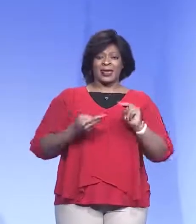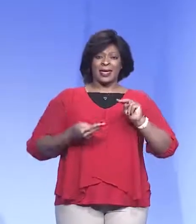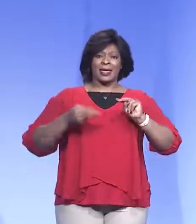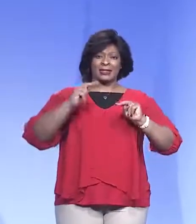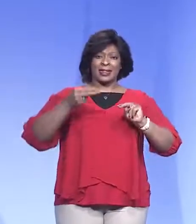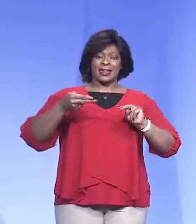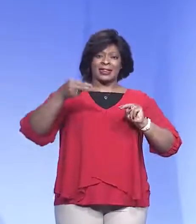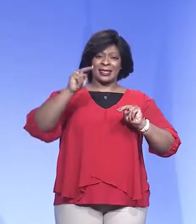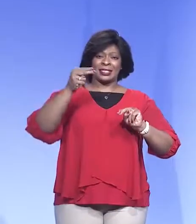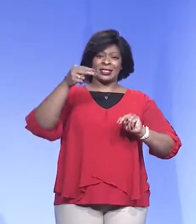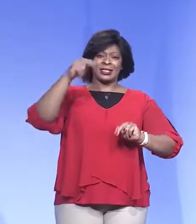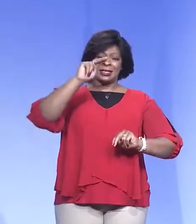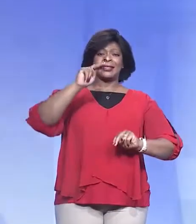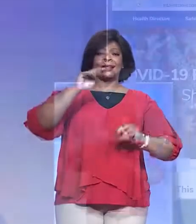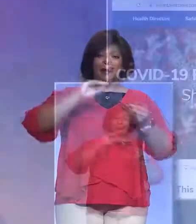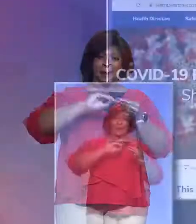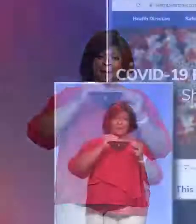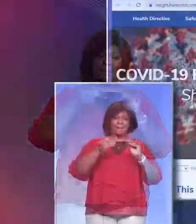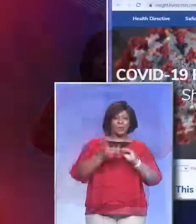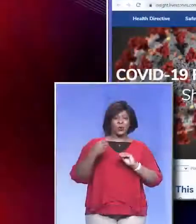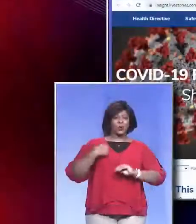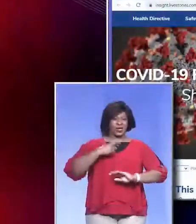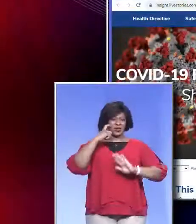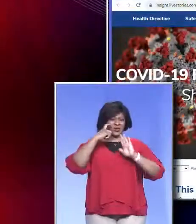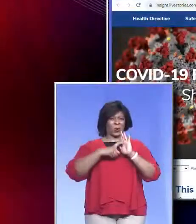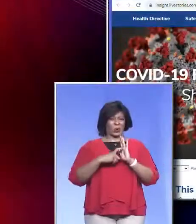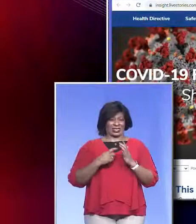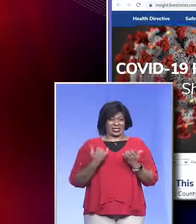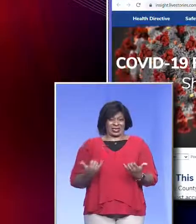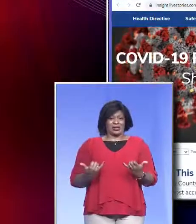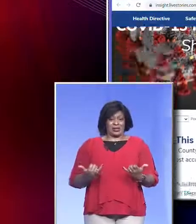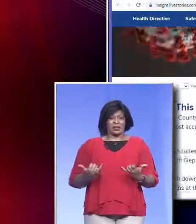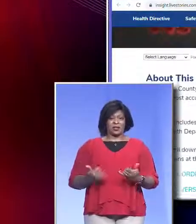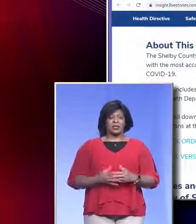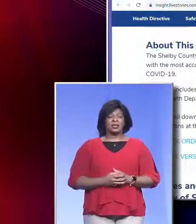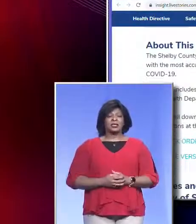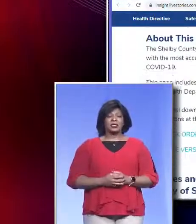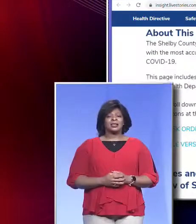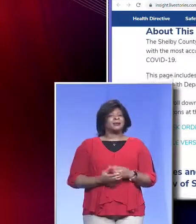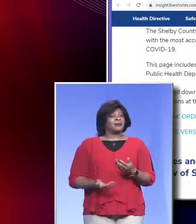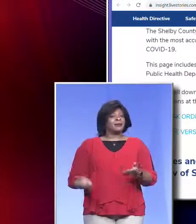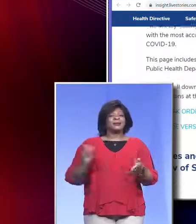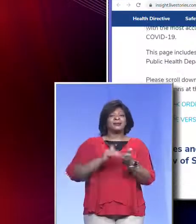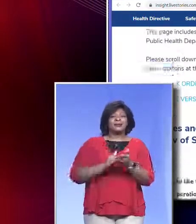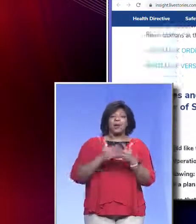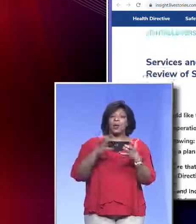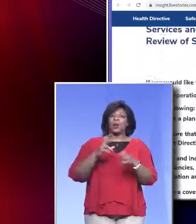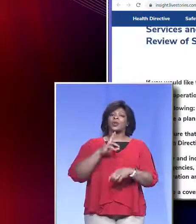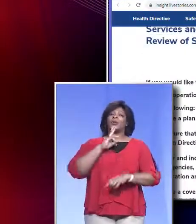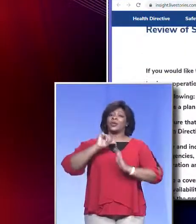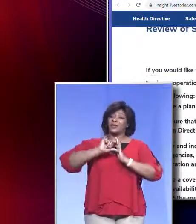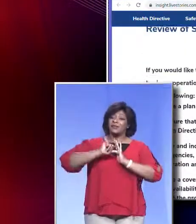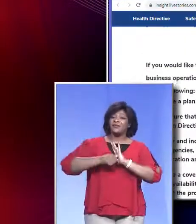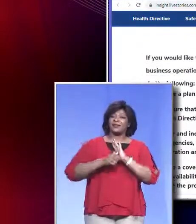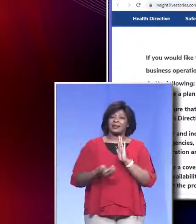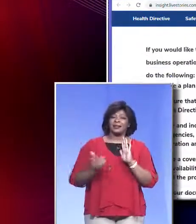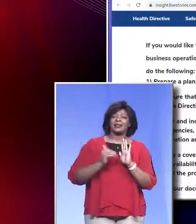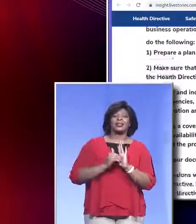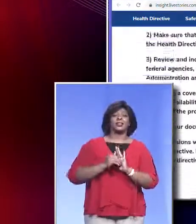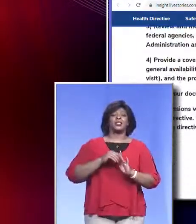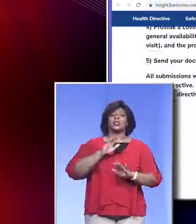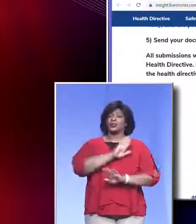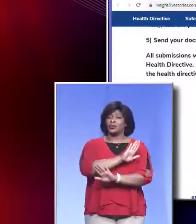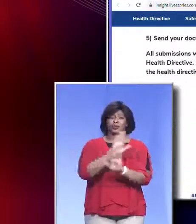escalating cases that we are currently experiencing. But again, I want to reemphasize that it's really up